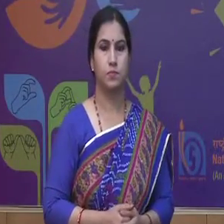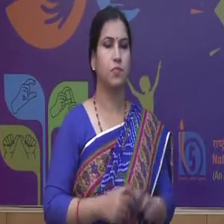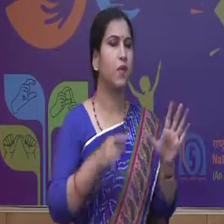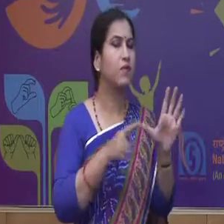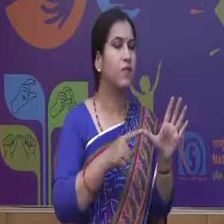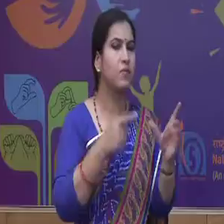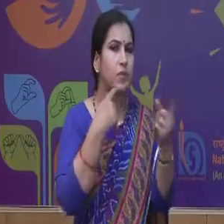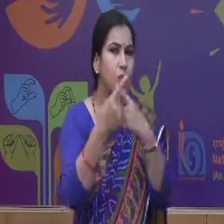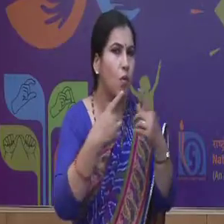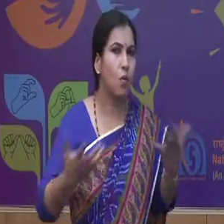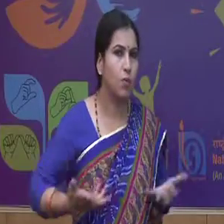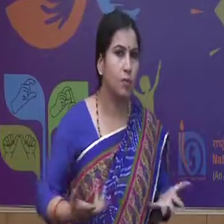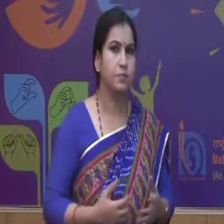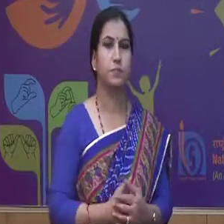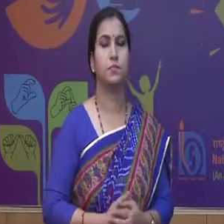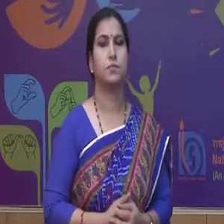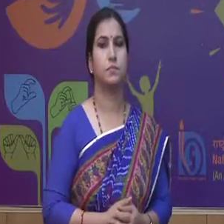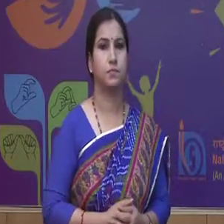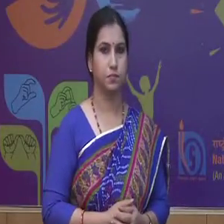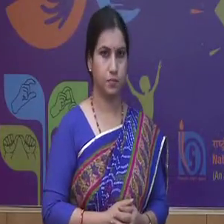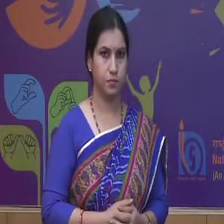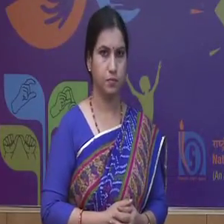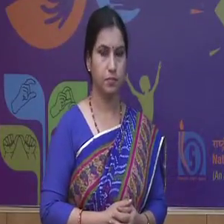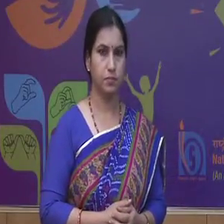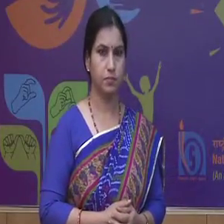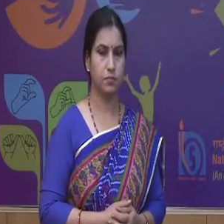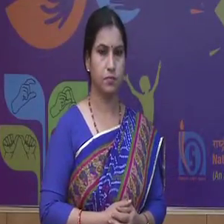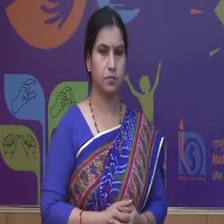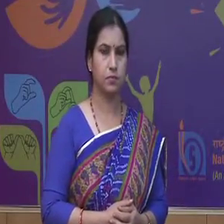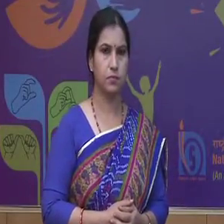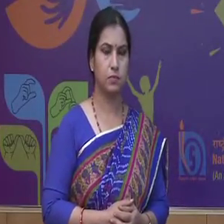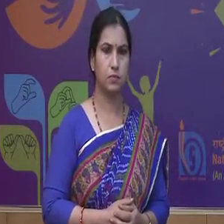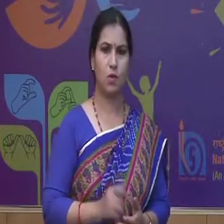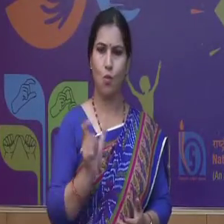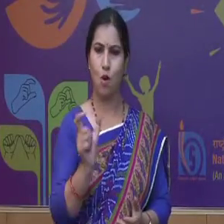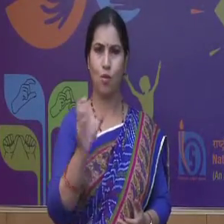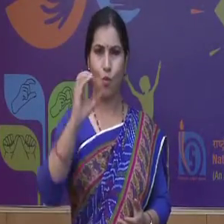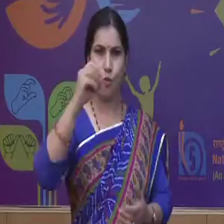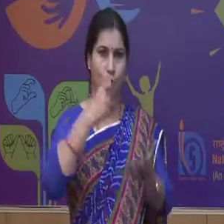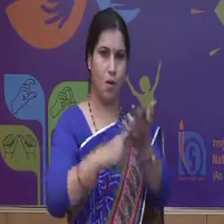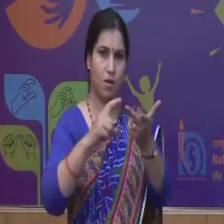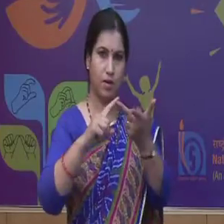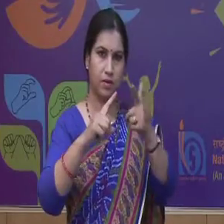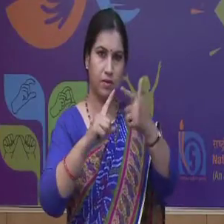Fifth point was who were Orientalists and what was